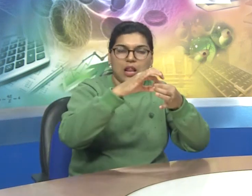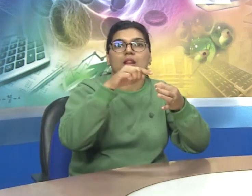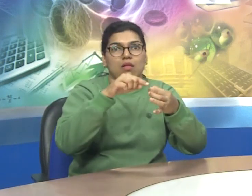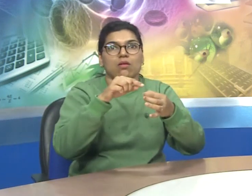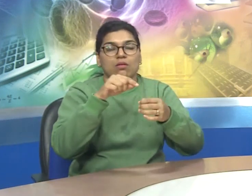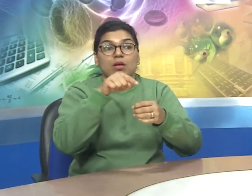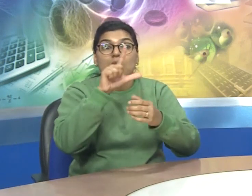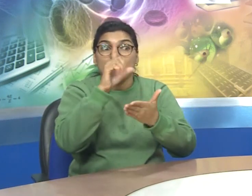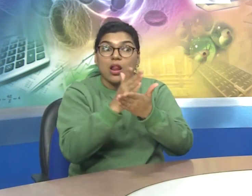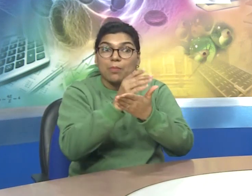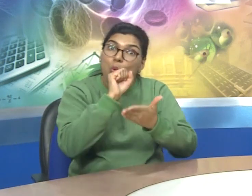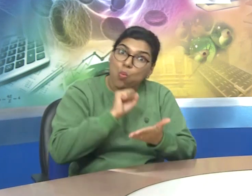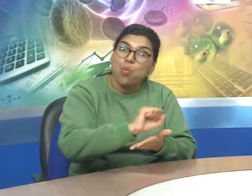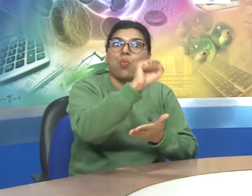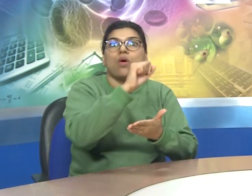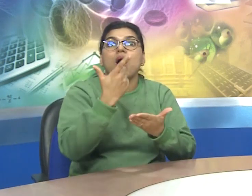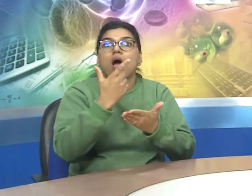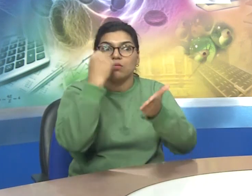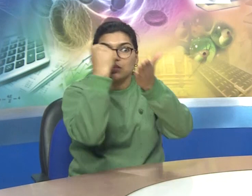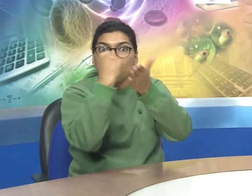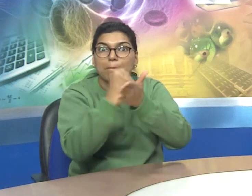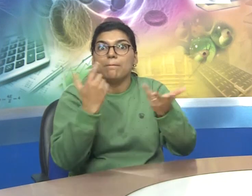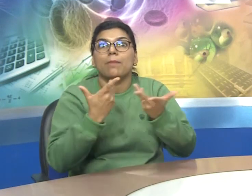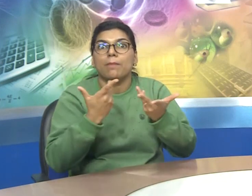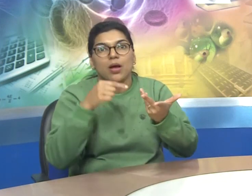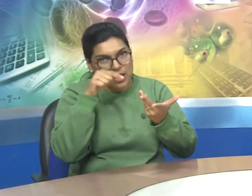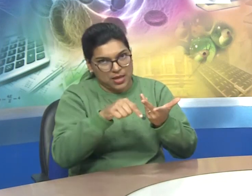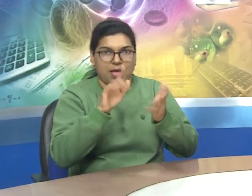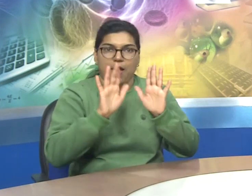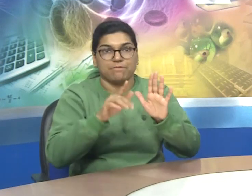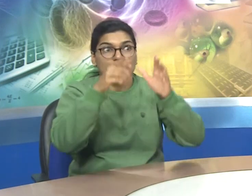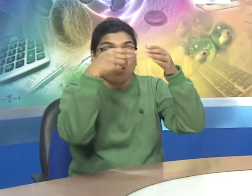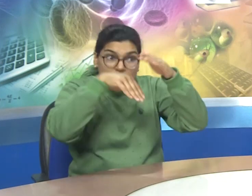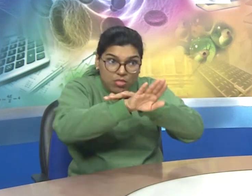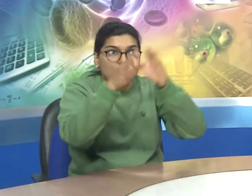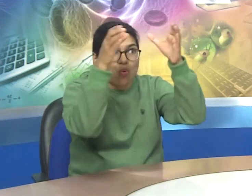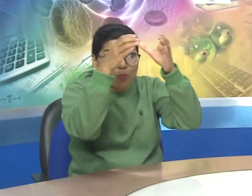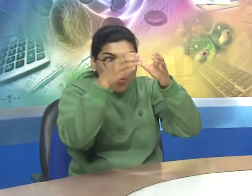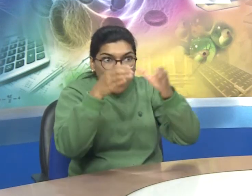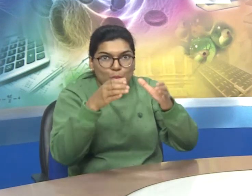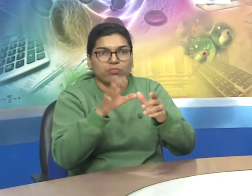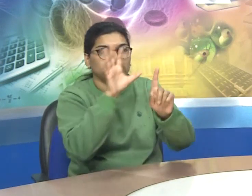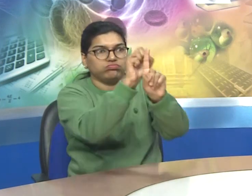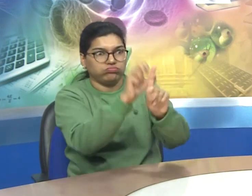rupees. Similarly, there are different symbols which are used for